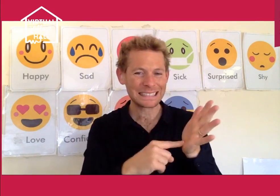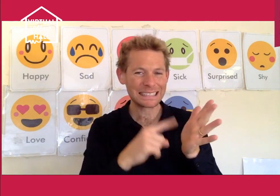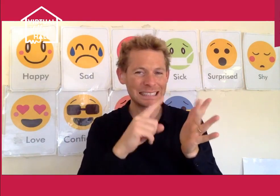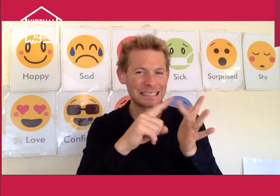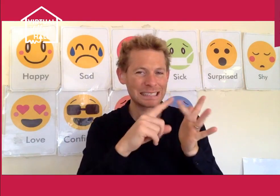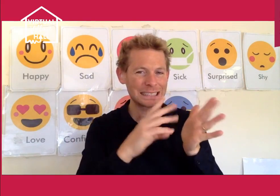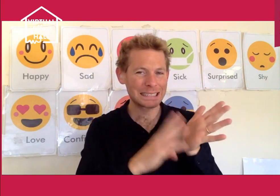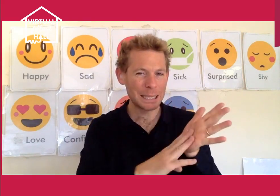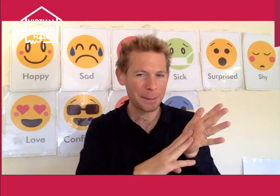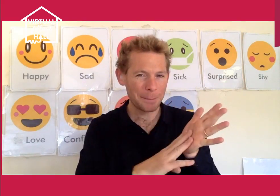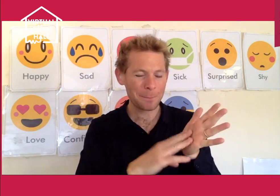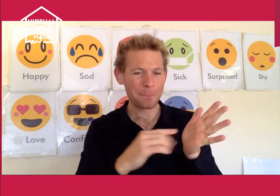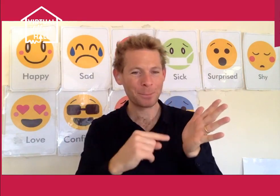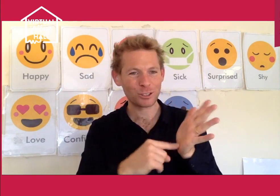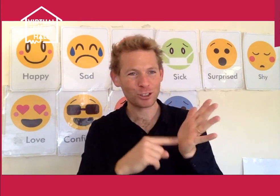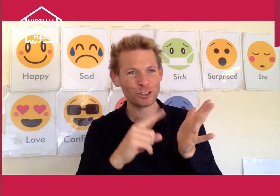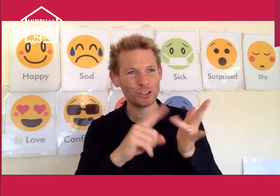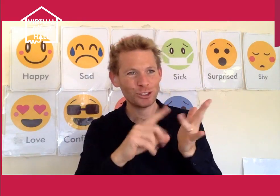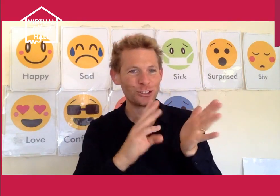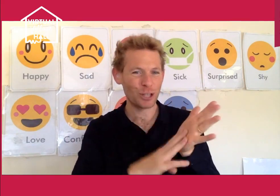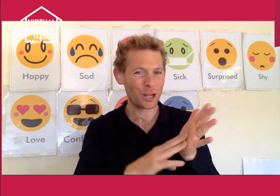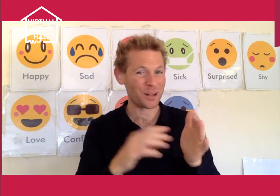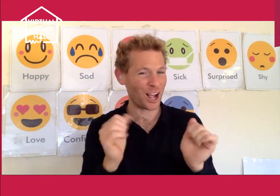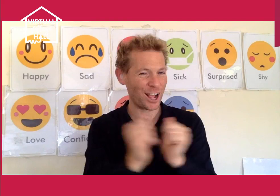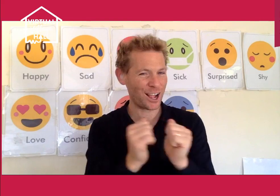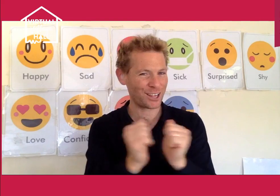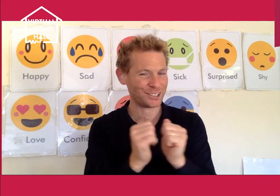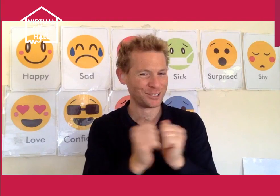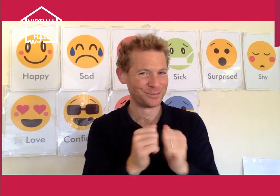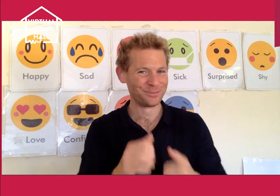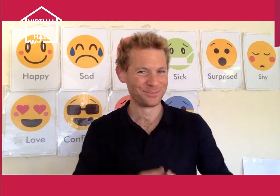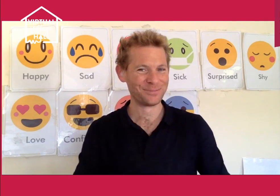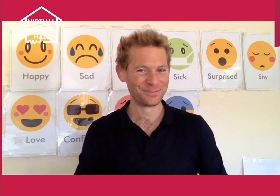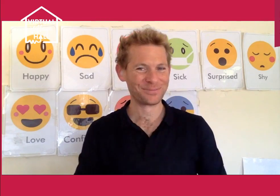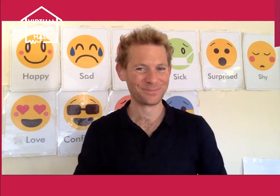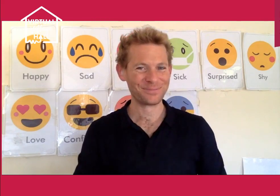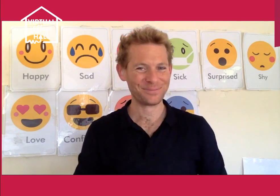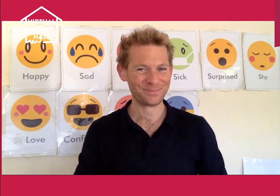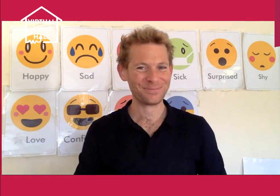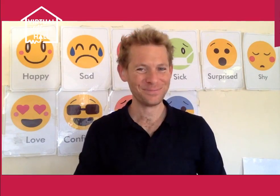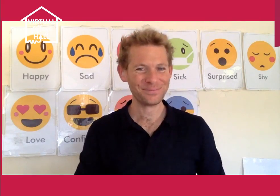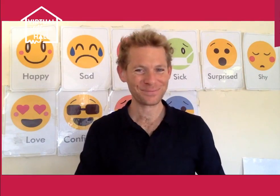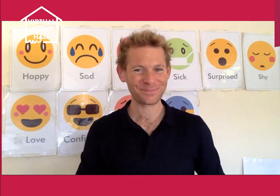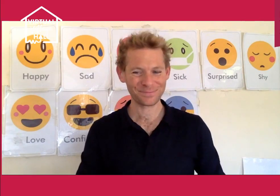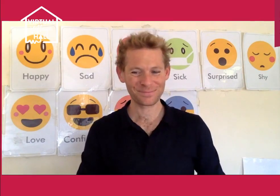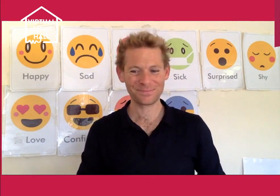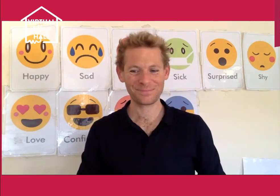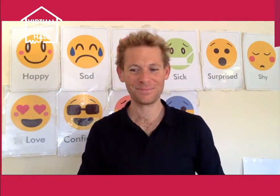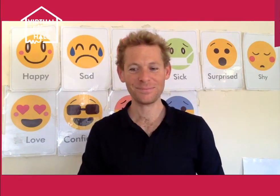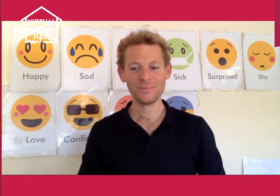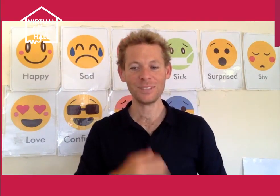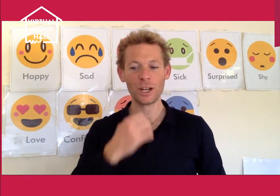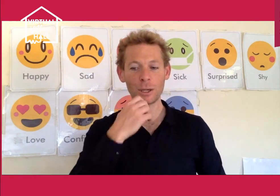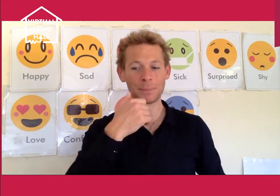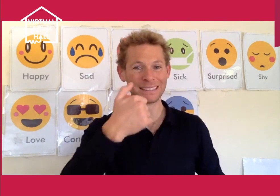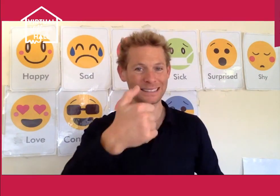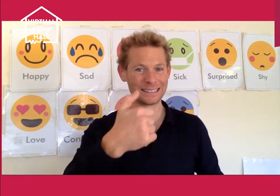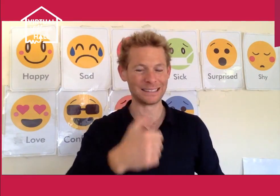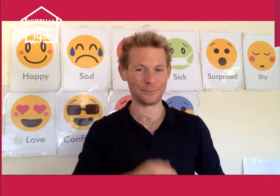And everyone gets confused whether it's Tim or Tom because that's really hard to pick up the difference.